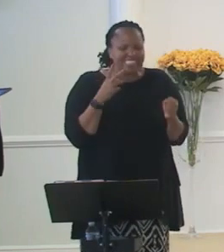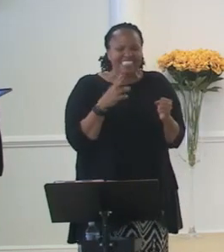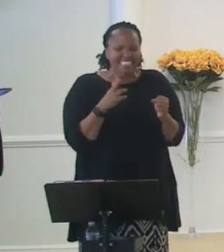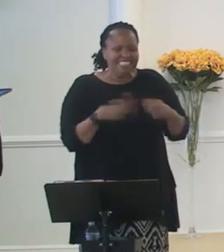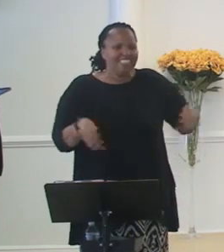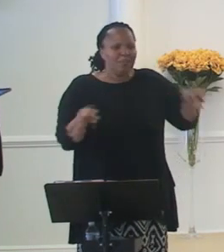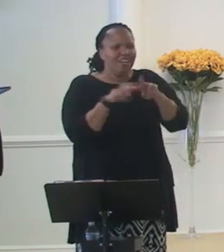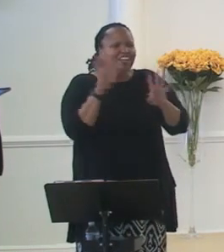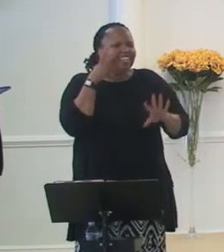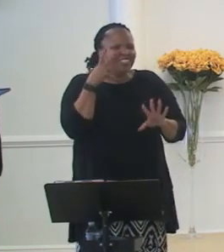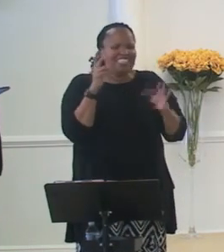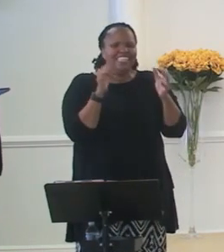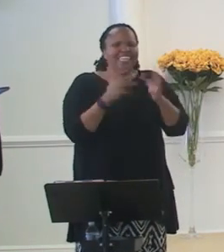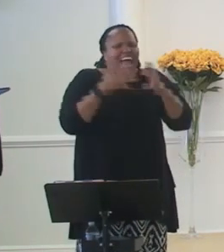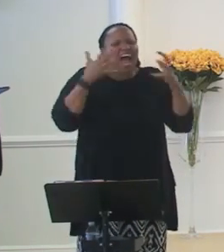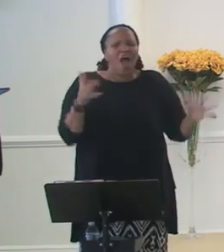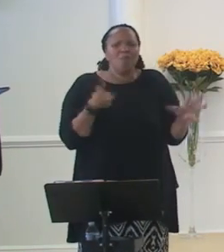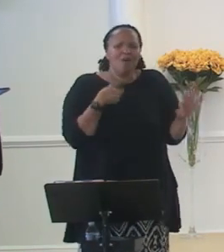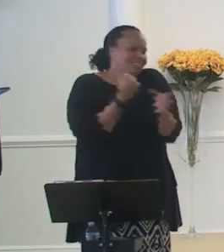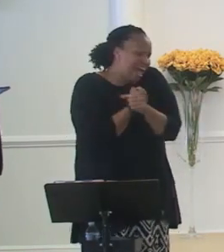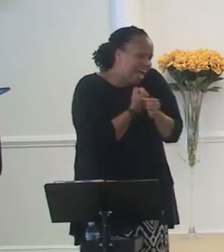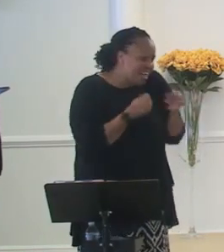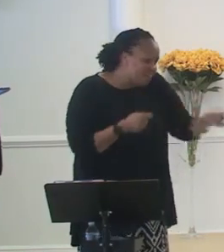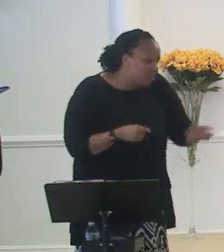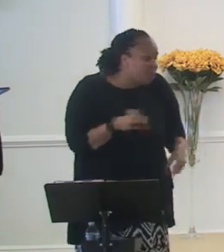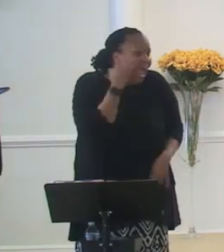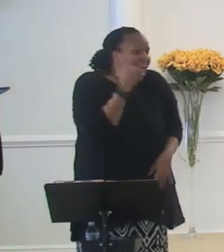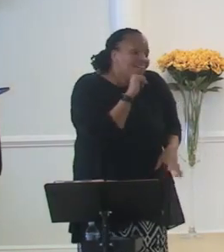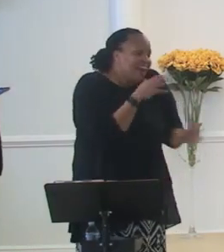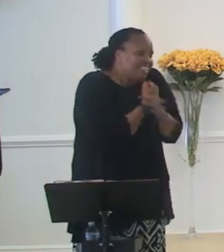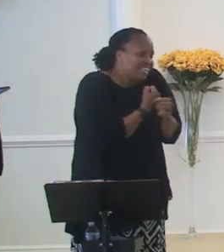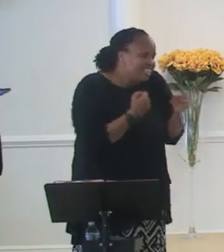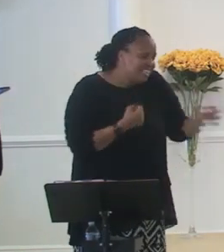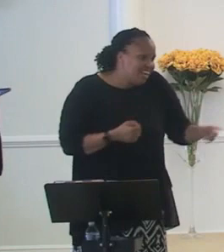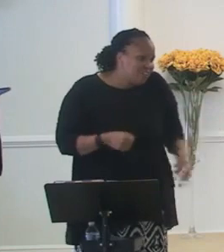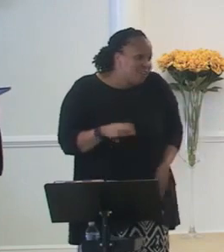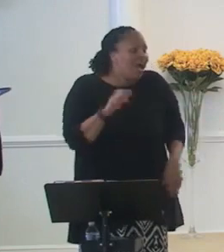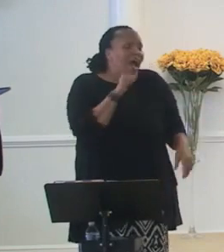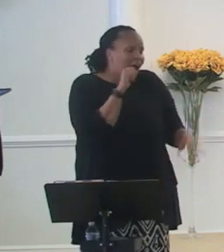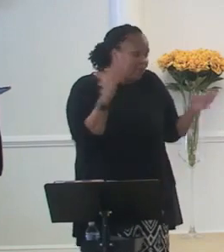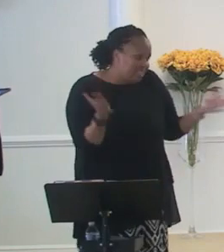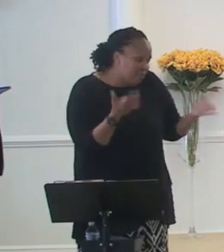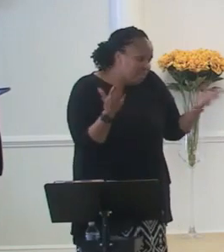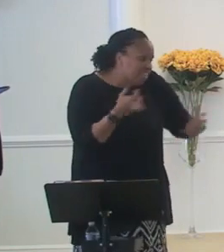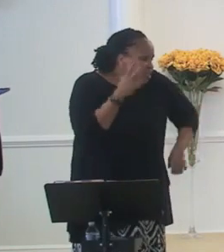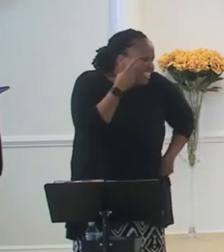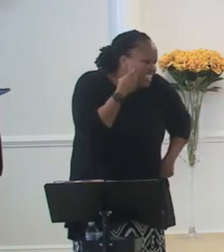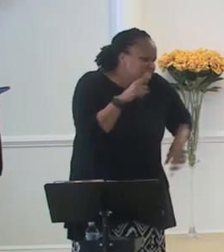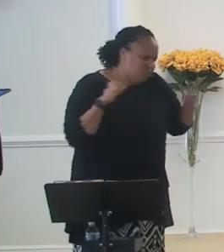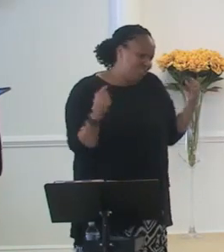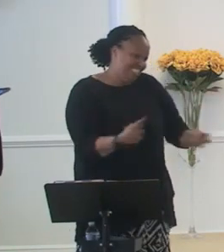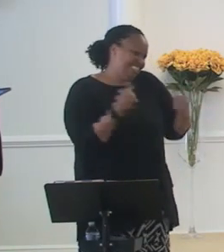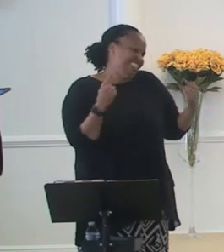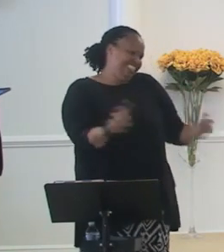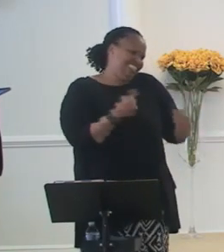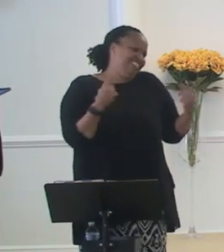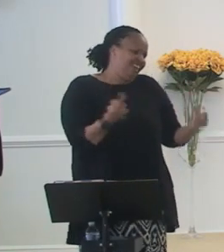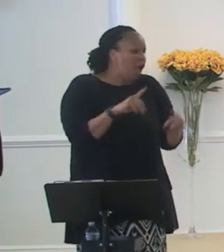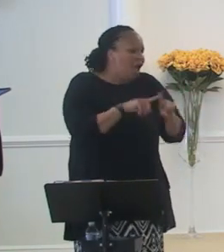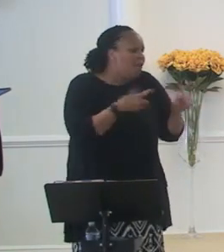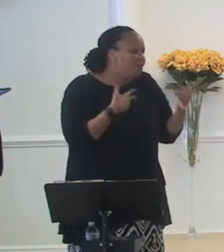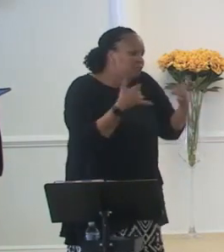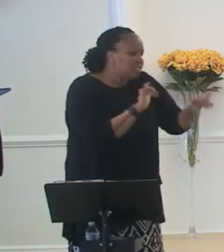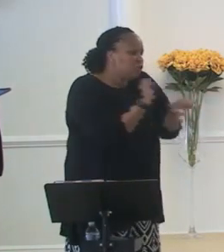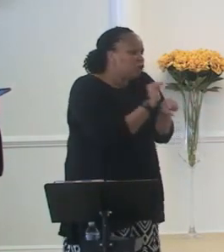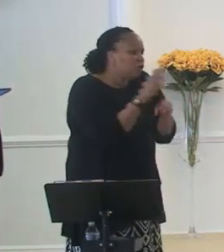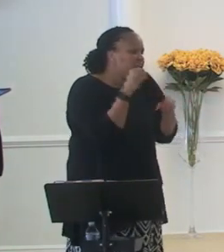how much I love you. If I didn't love you, I wouldn't be around here smelling the stench of your sin and still working with your life.